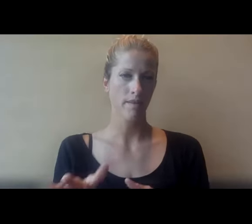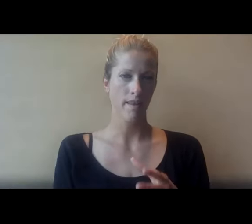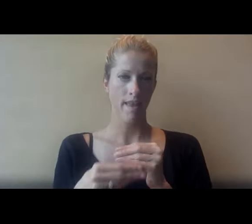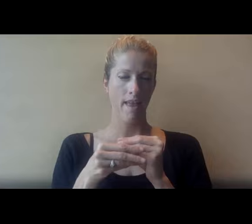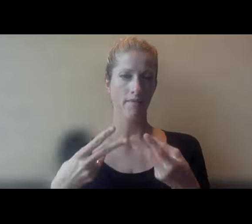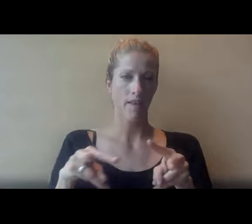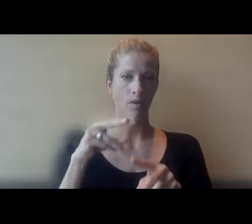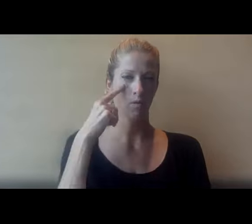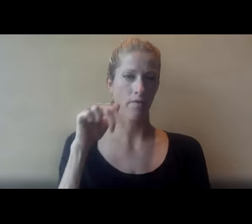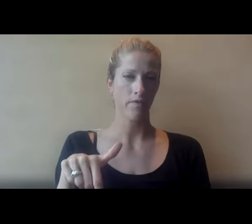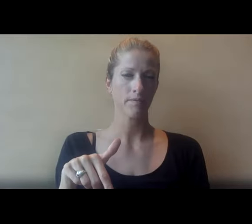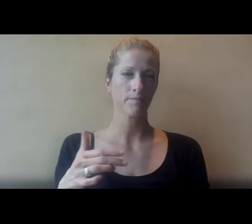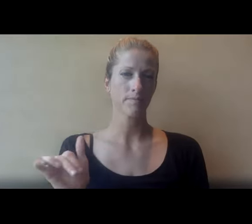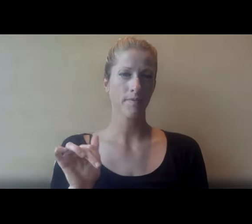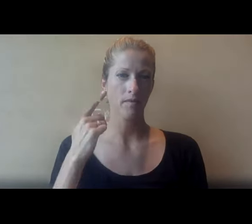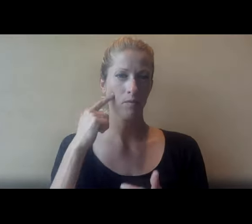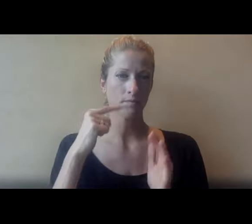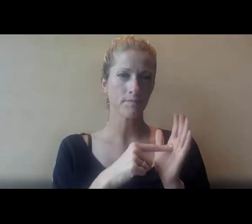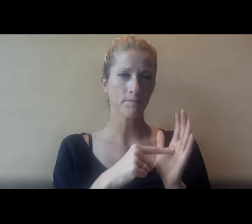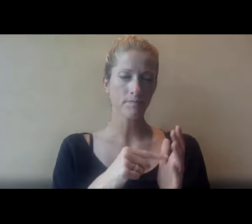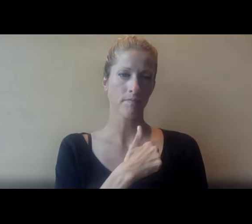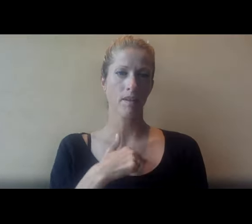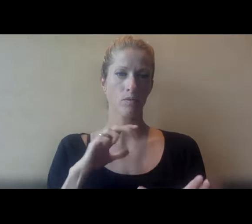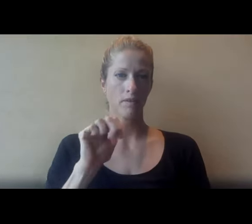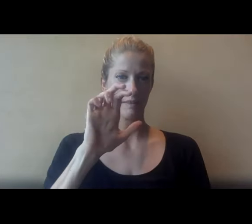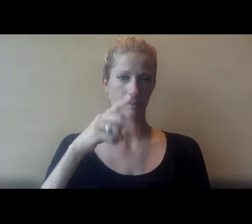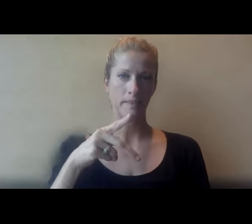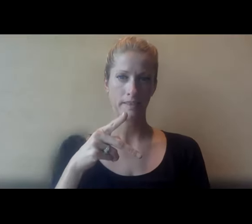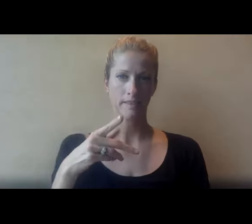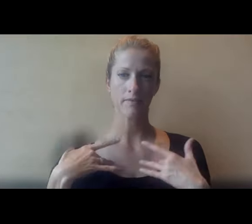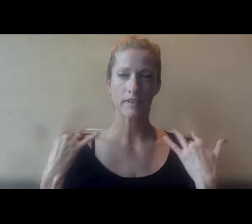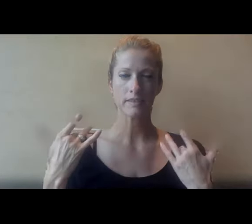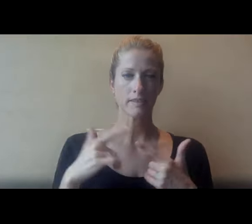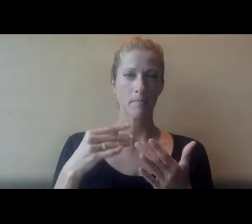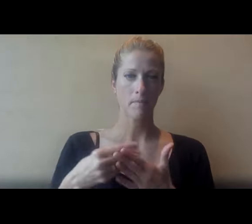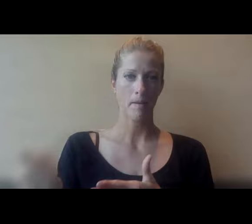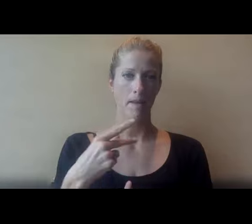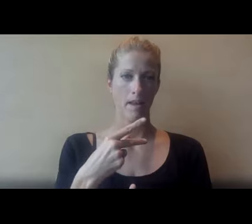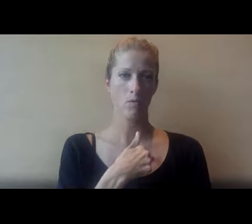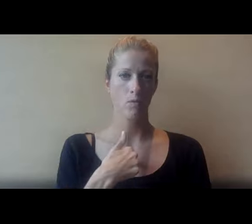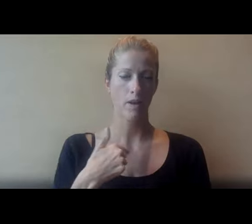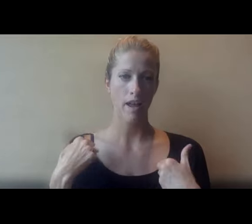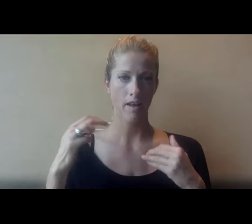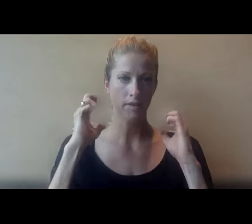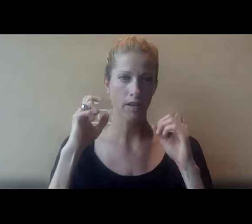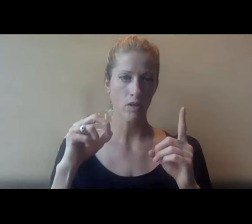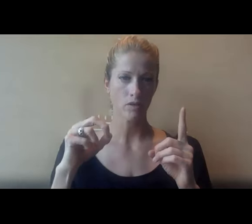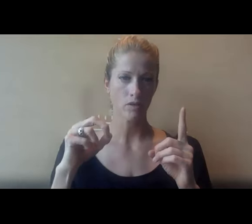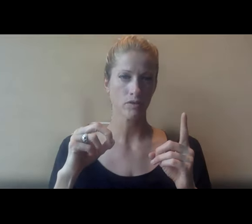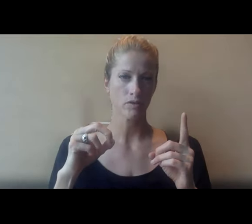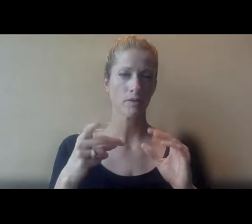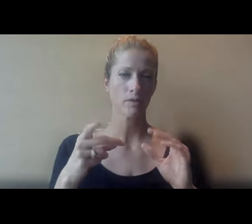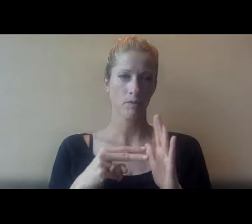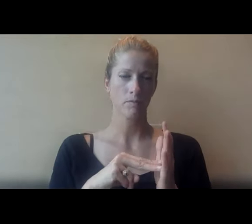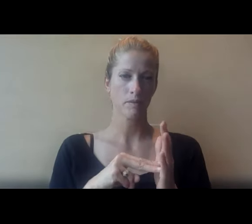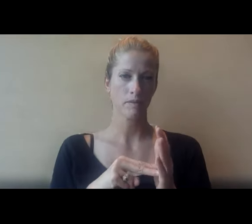here. For example, us doing an ACP event here at BikeBack, we have, you know, the education purpose already locked down, but